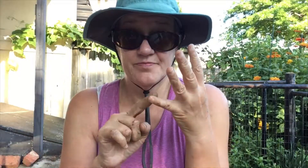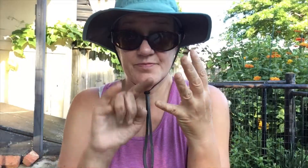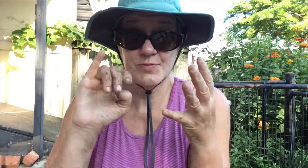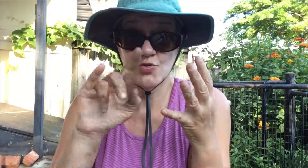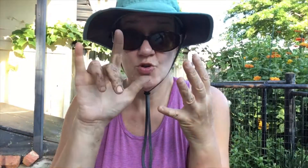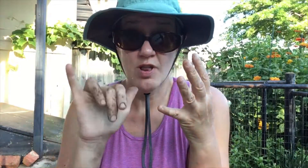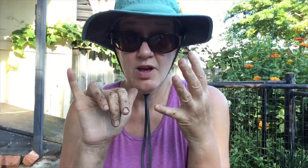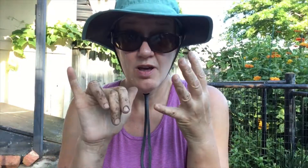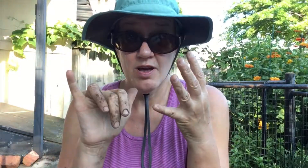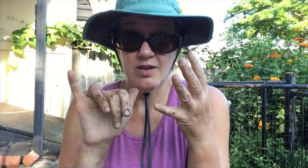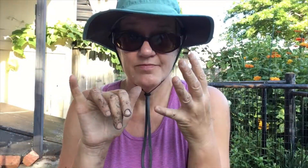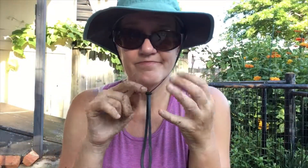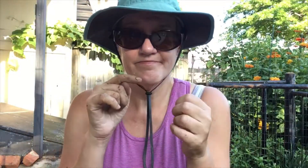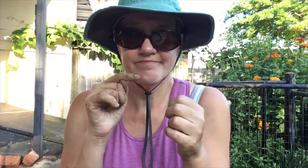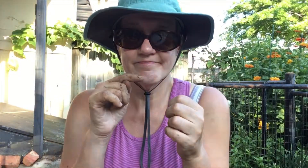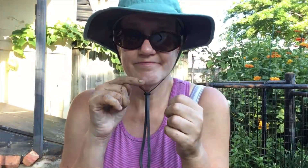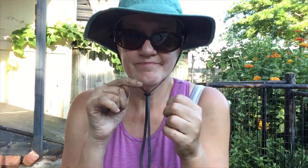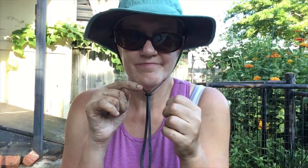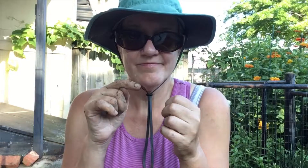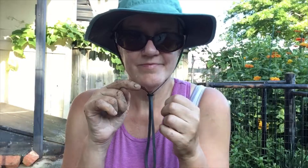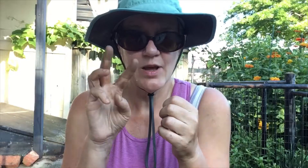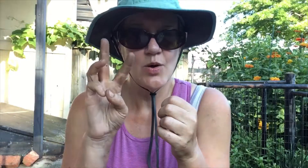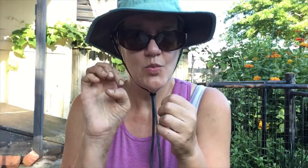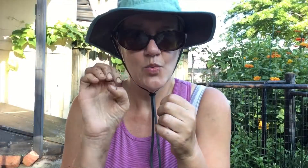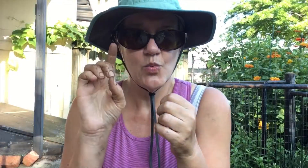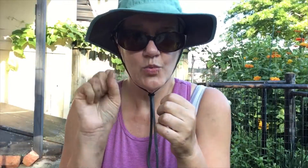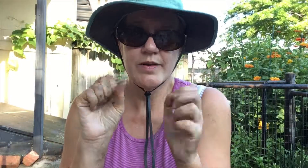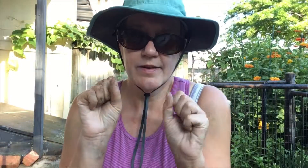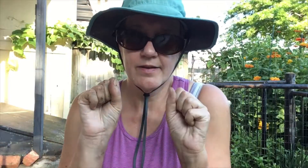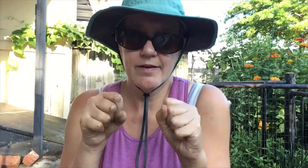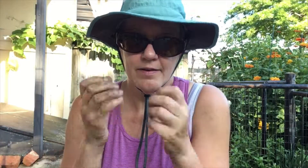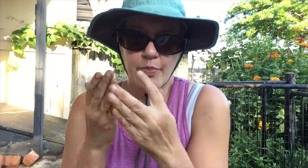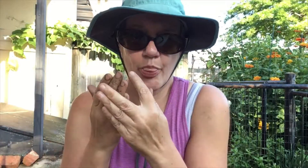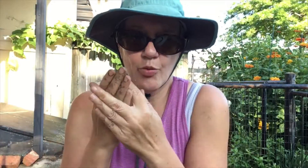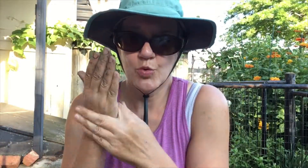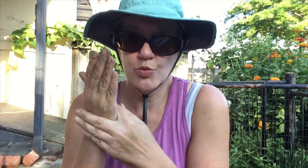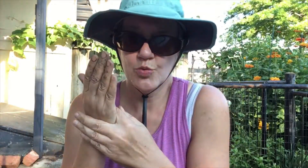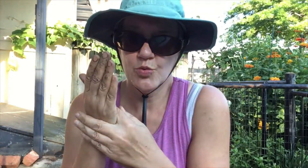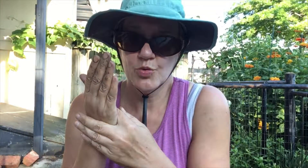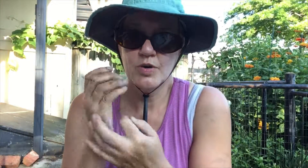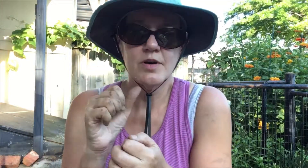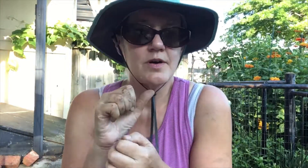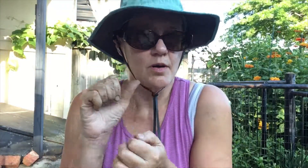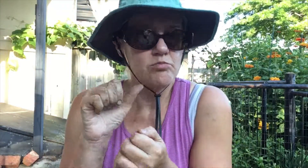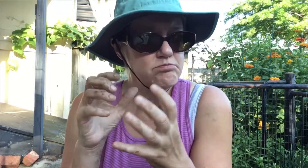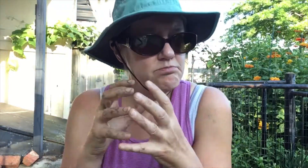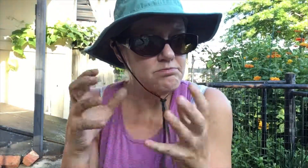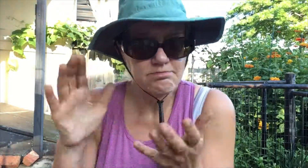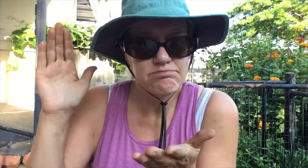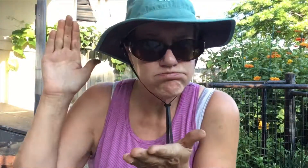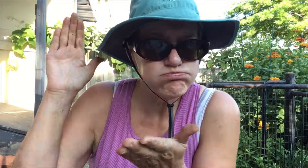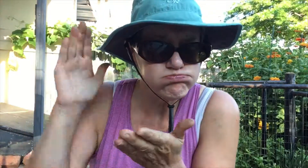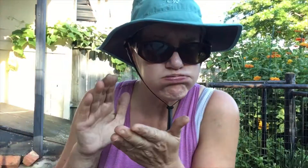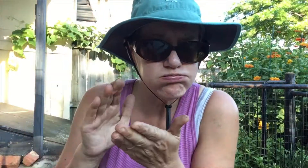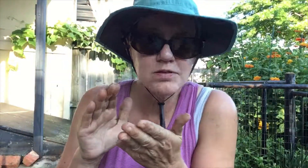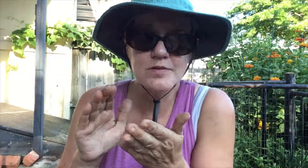Now at the end of July, stubborn weeds are starting to come through. It's